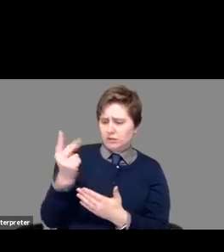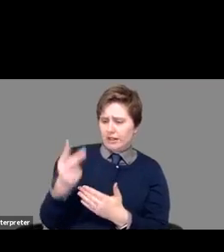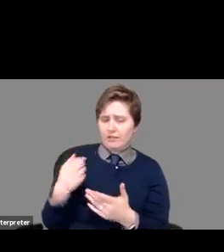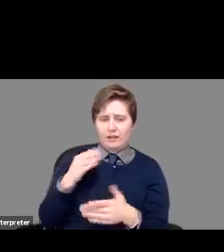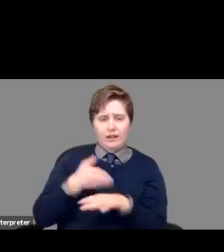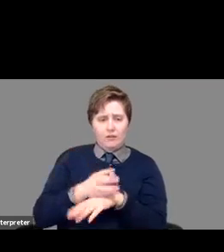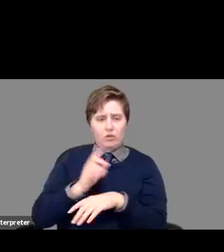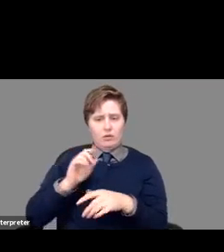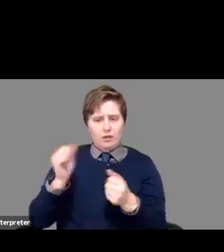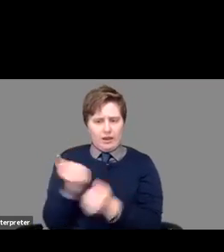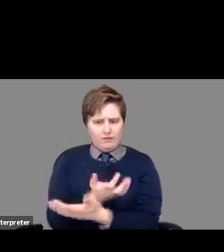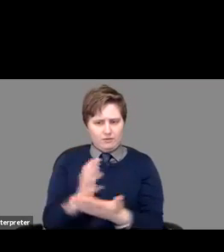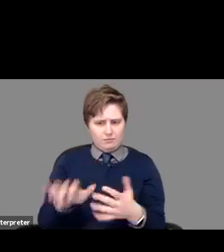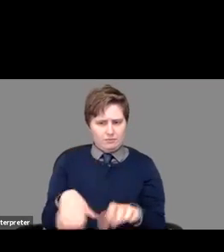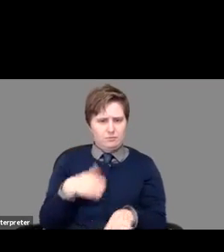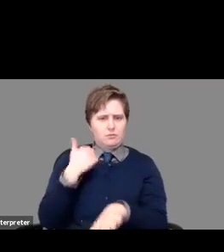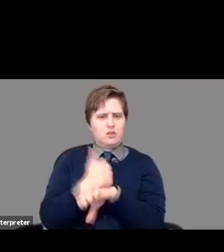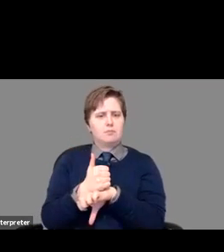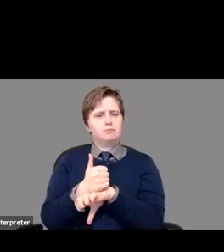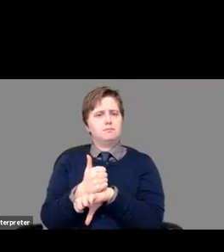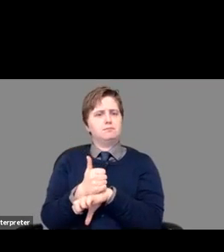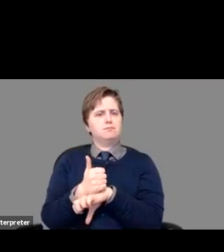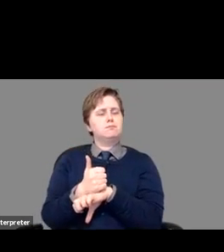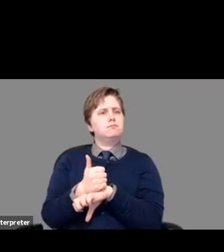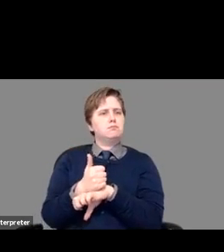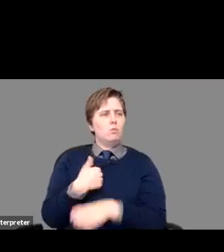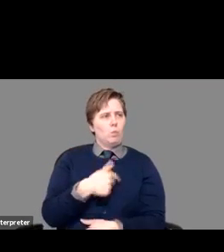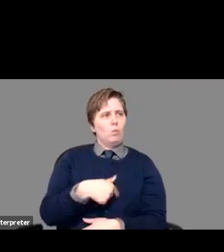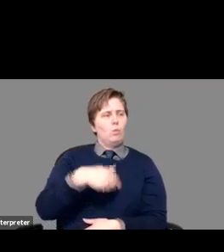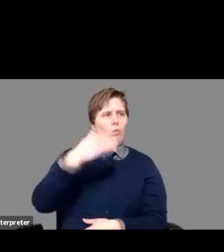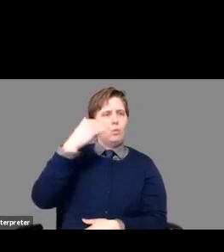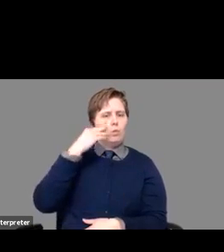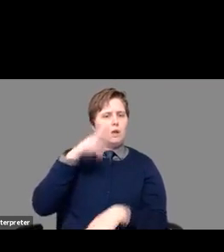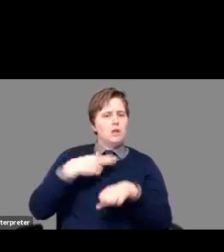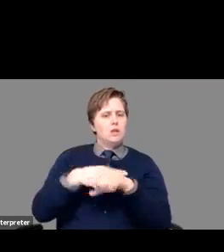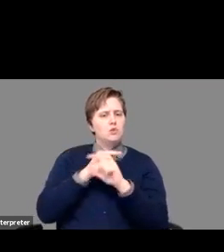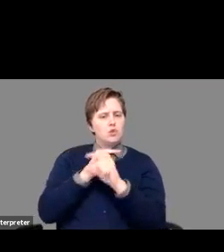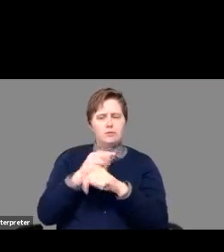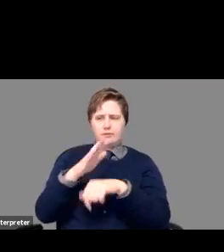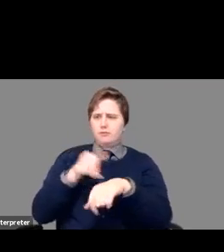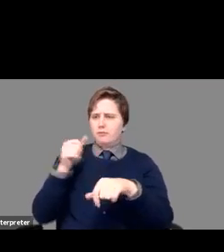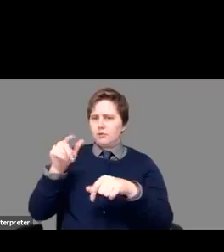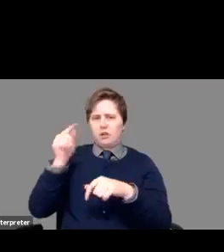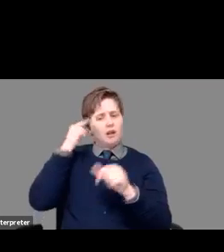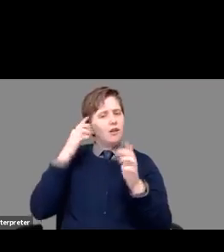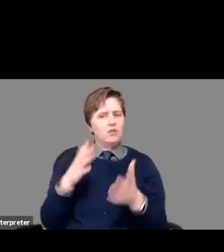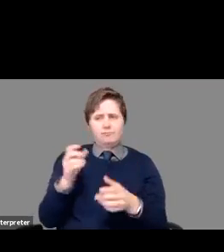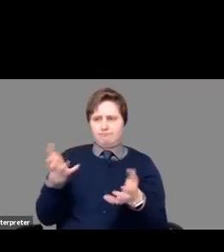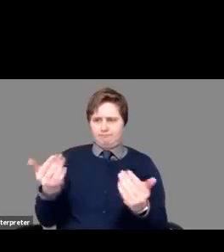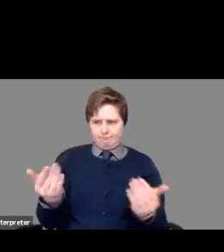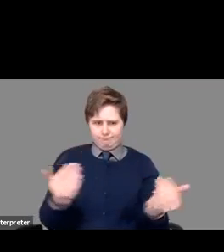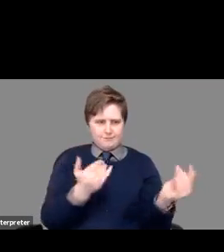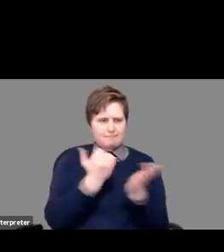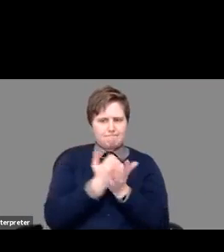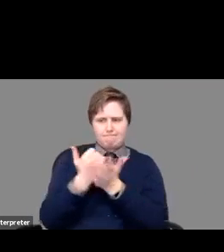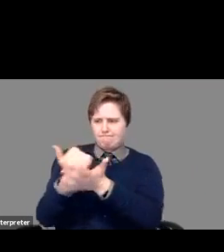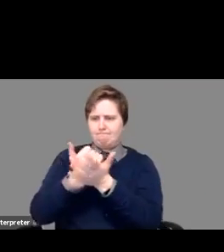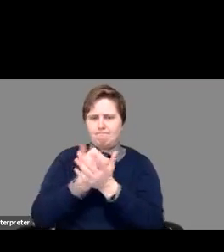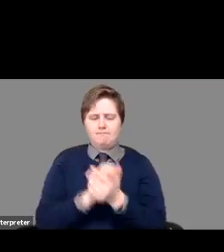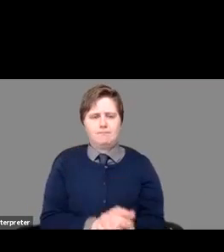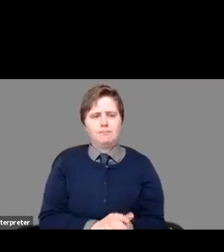this entire operation up, we knew that the National Guard was being called in by the governor. And the National